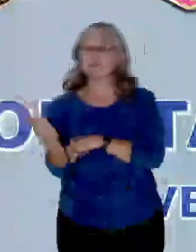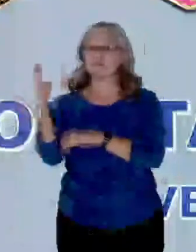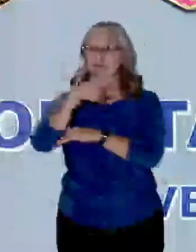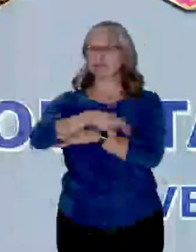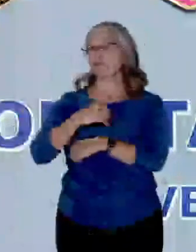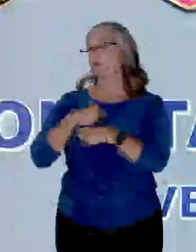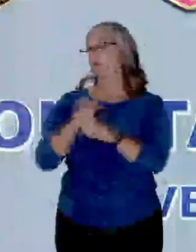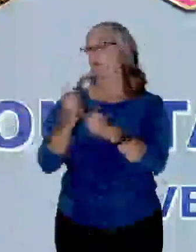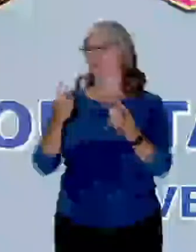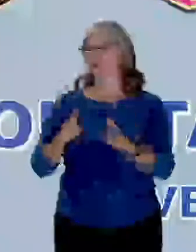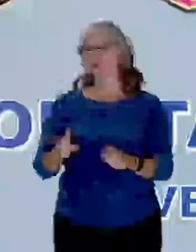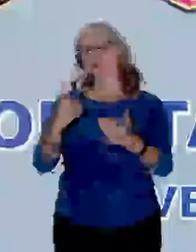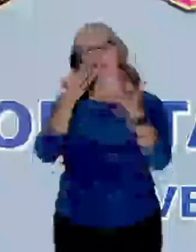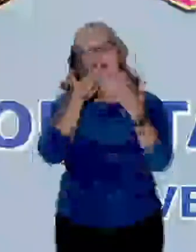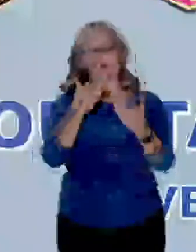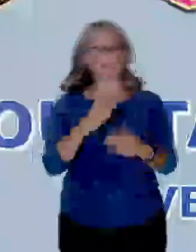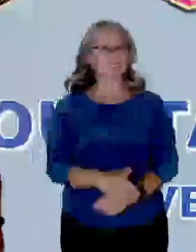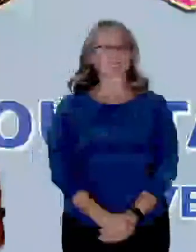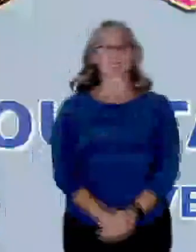happen. Thank you.